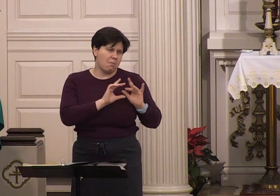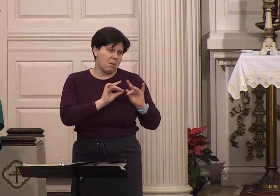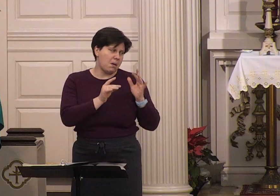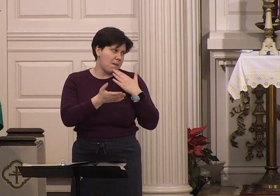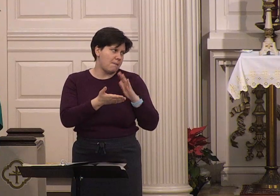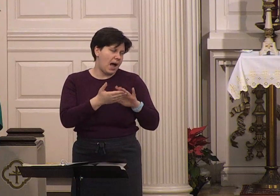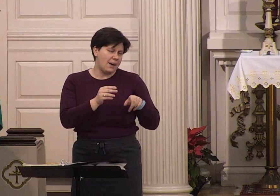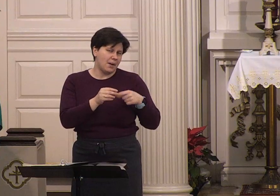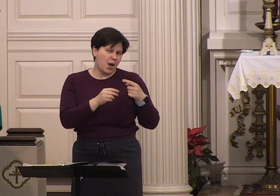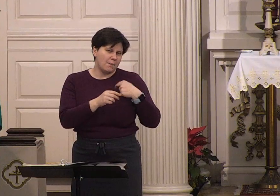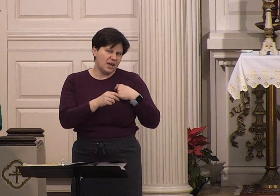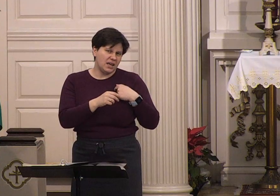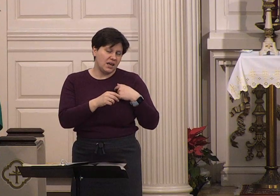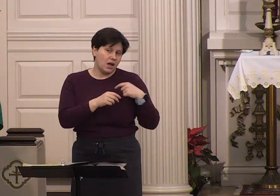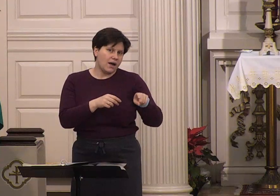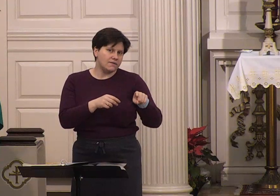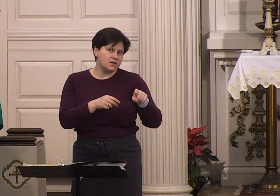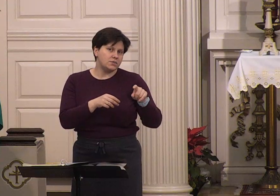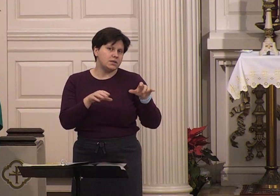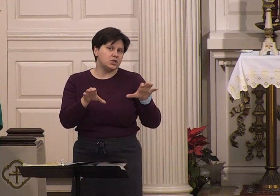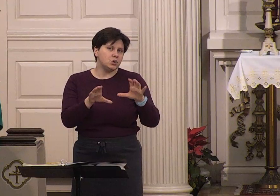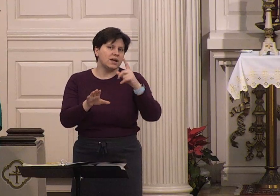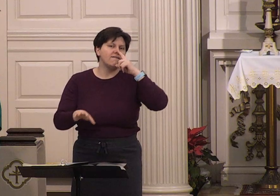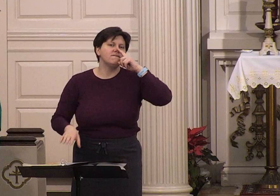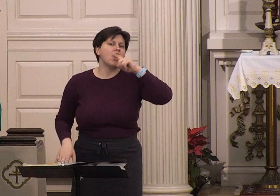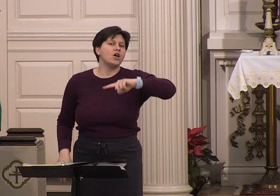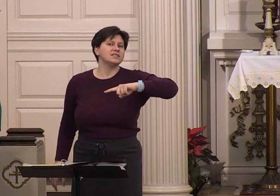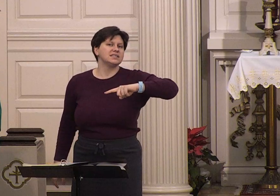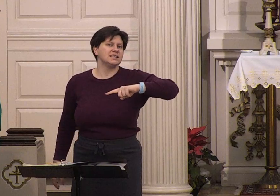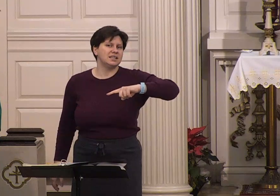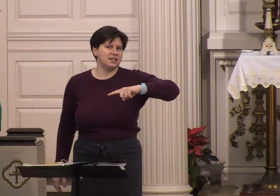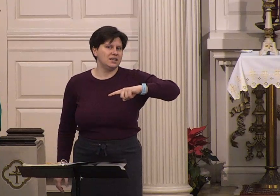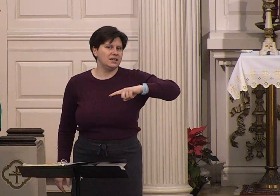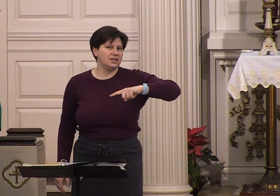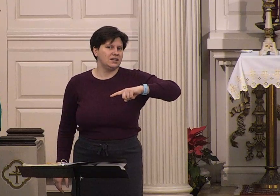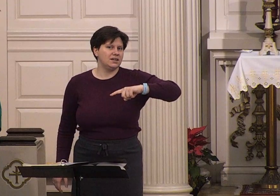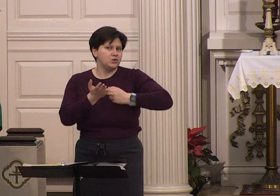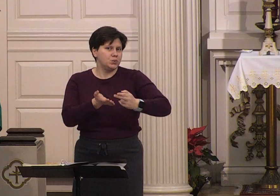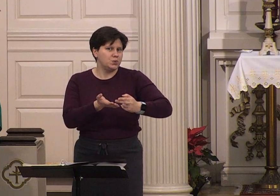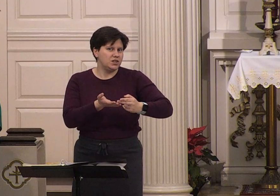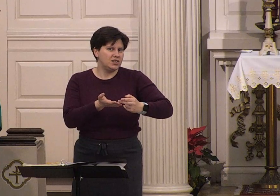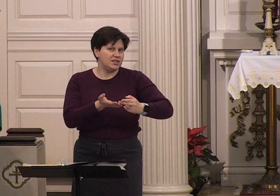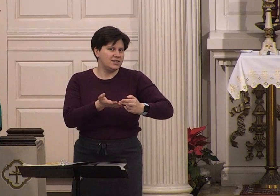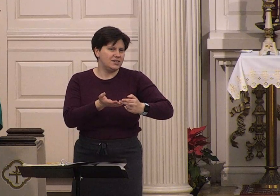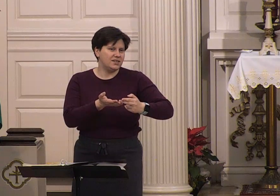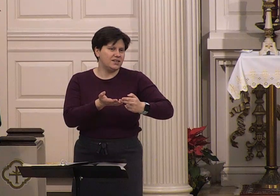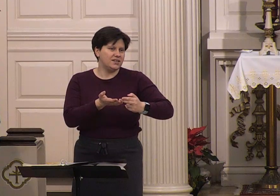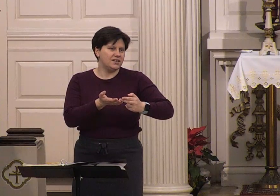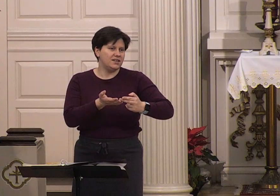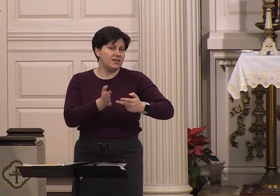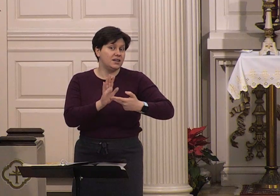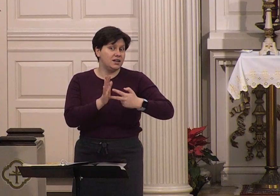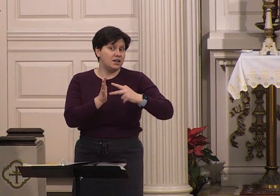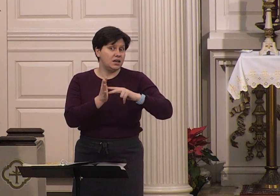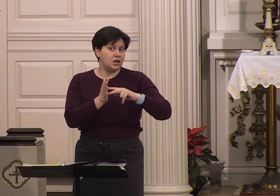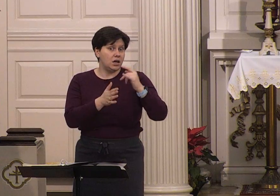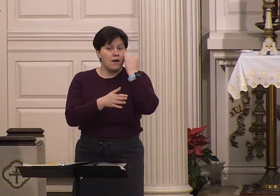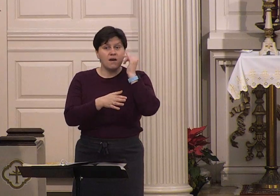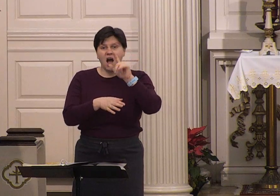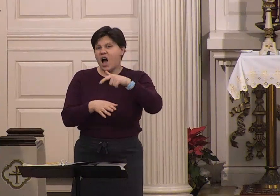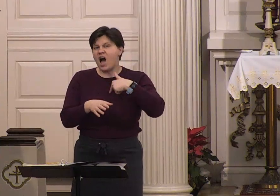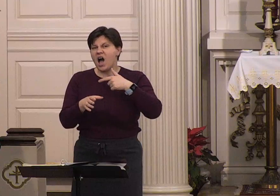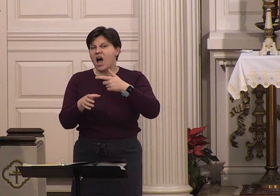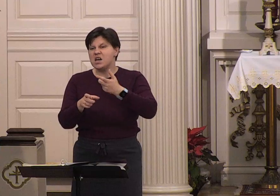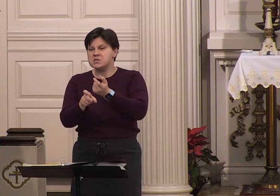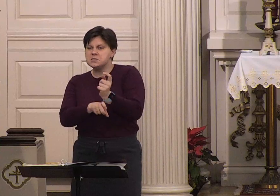have to be doing it falsely. In other words, if I slash your tires and you say